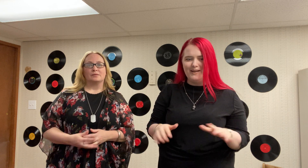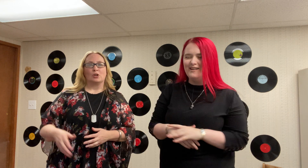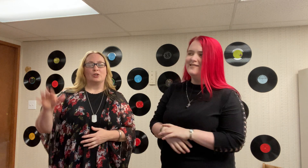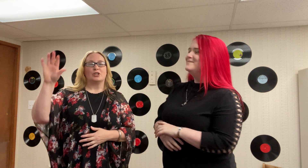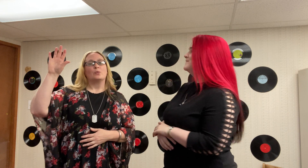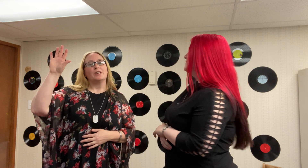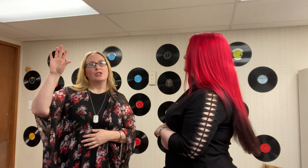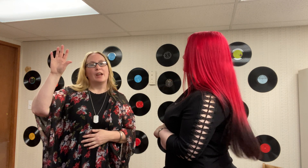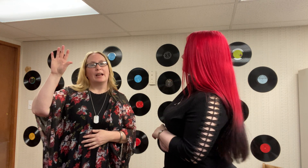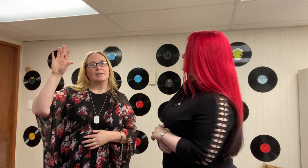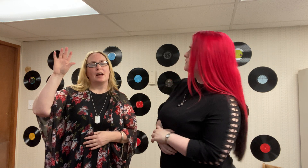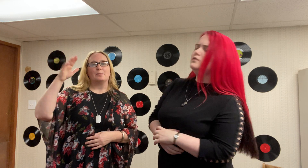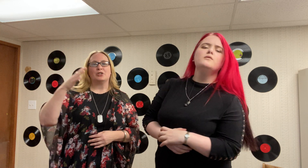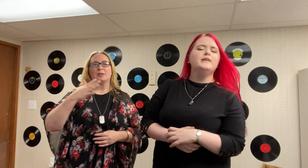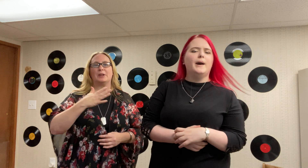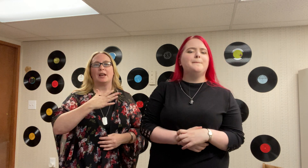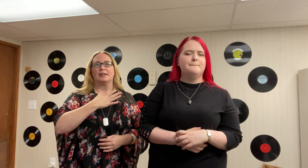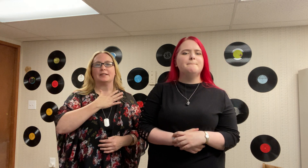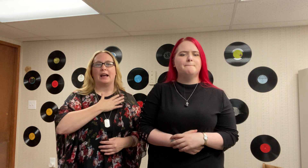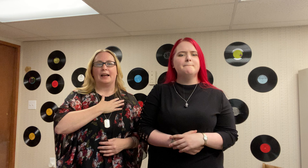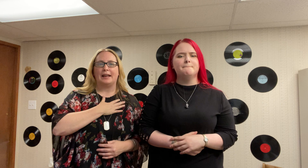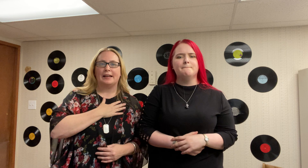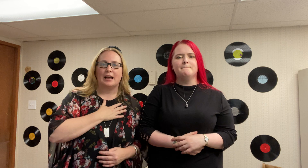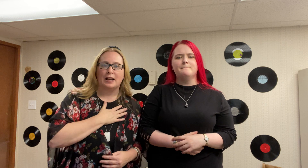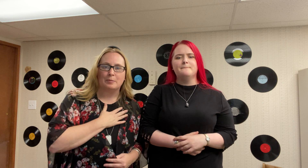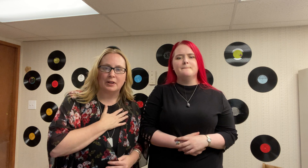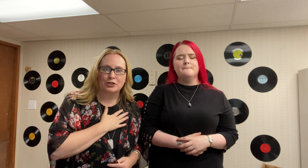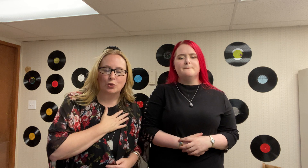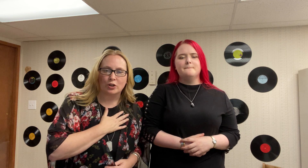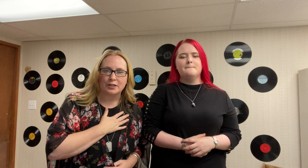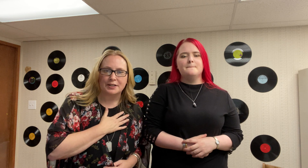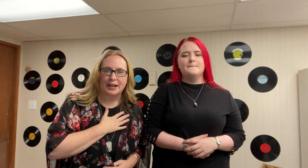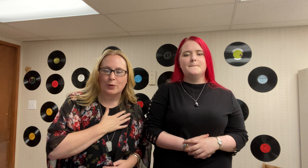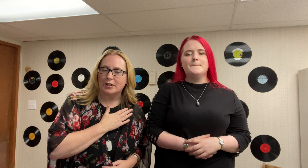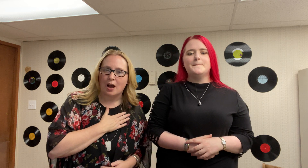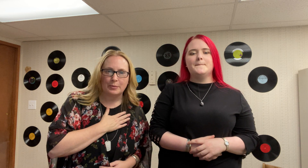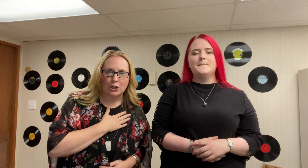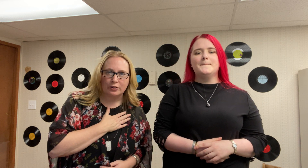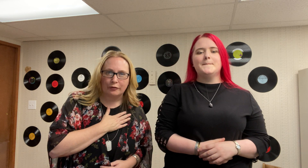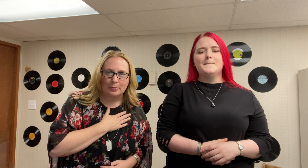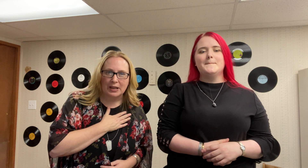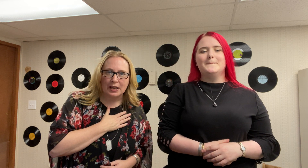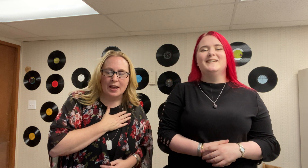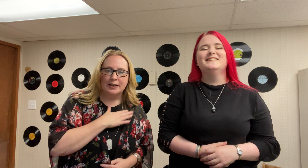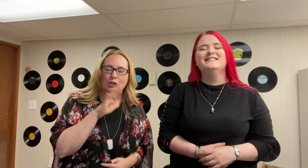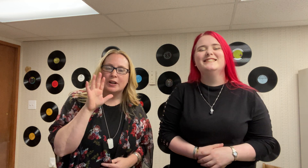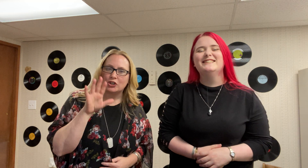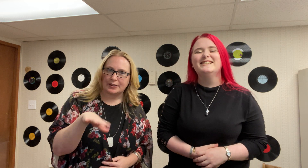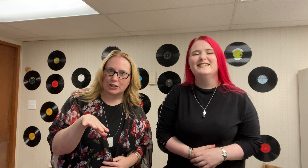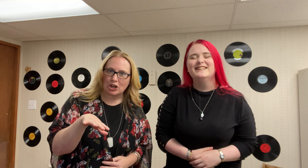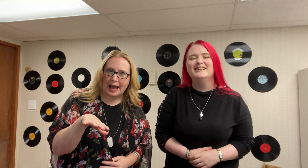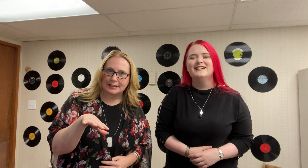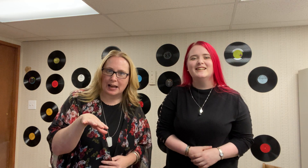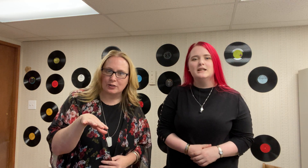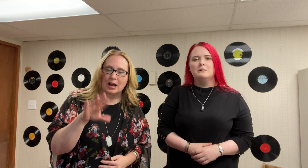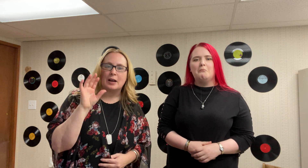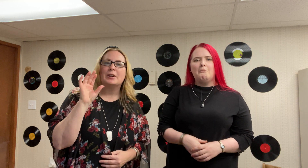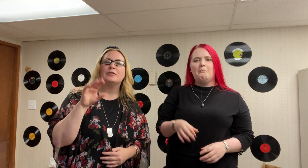Or just raise your hand. Just Yeah. because squirrels today would not be good for me, so I shut the chat down. If you